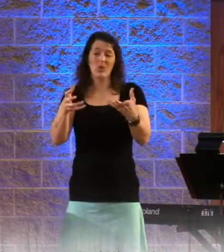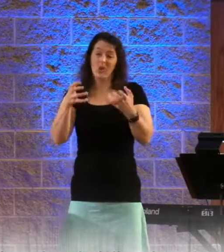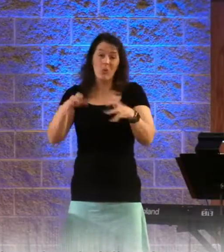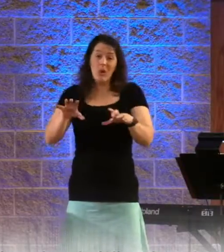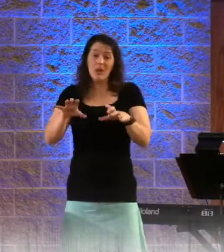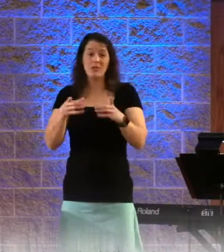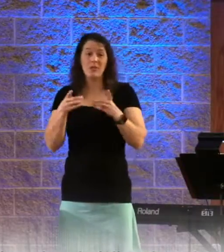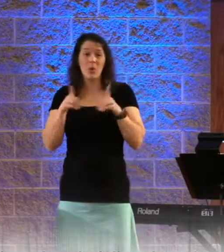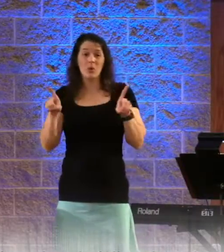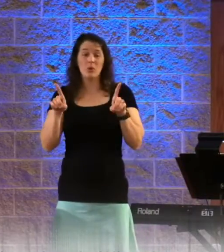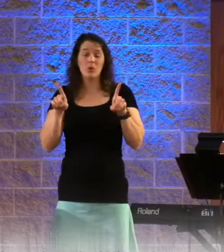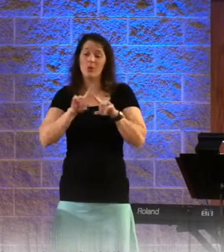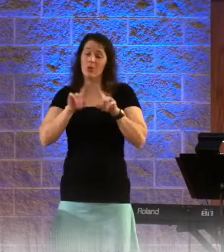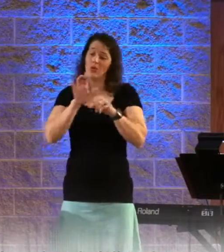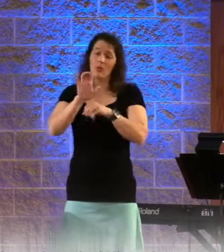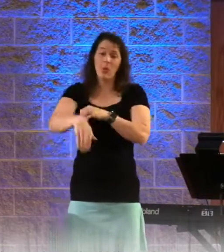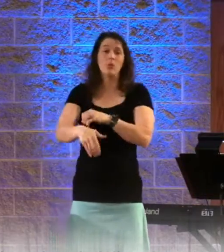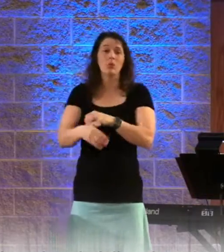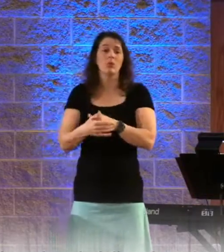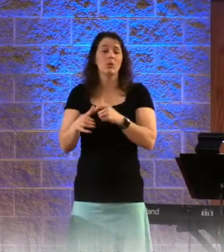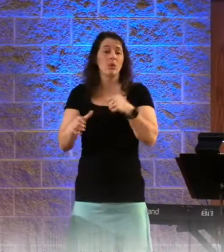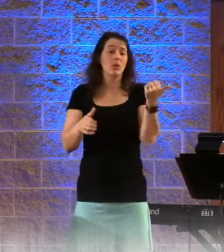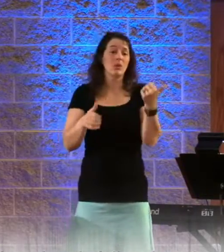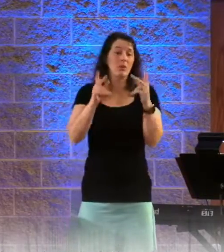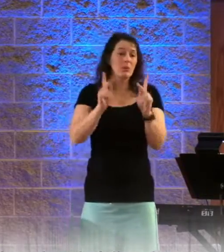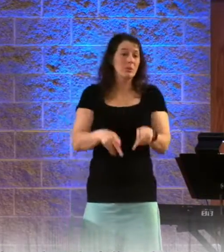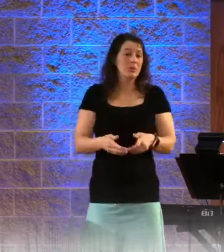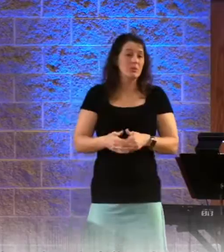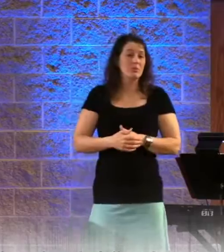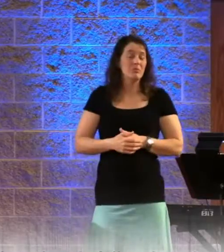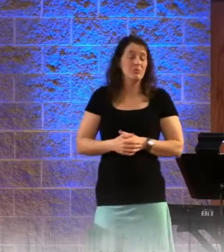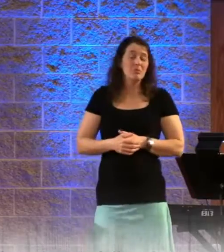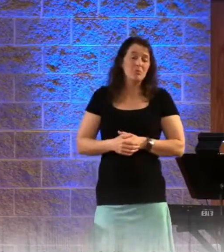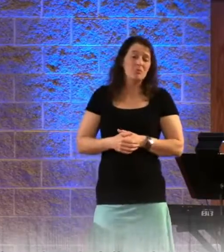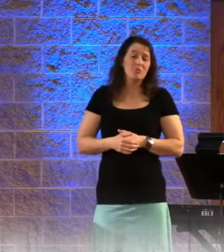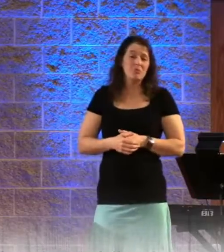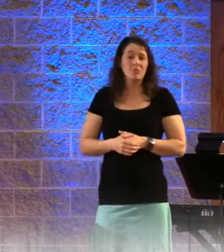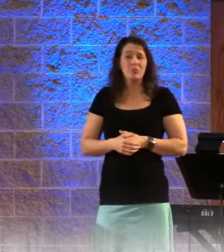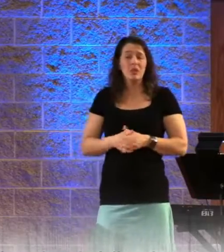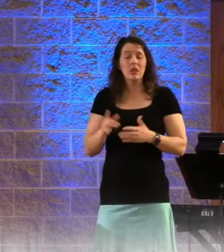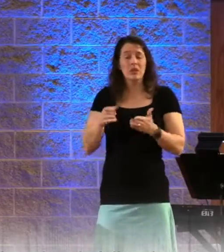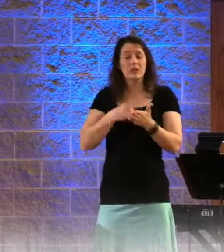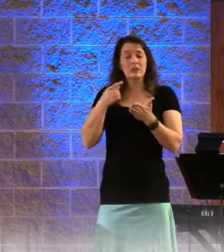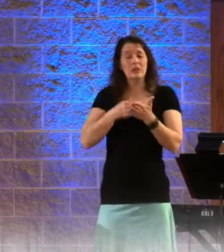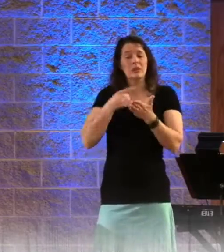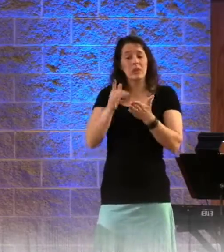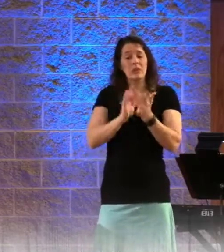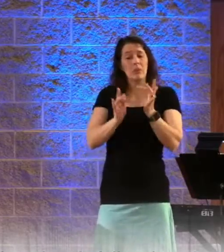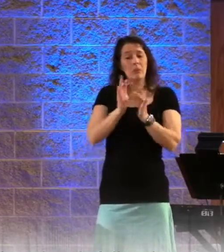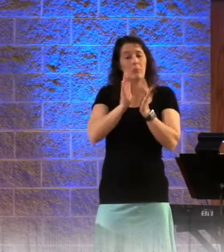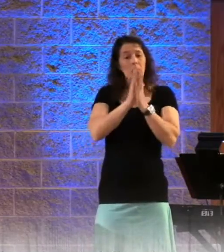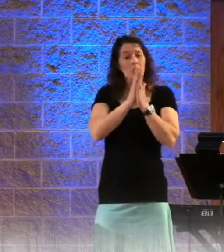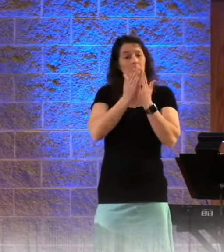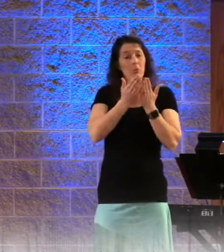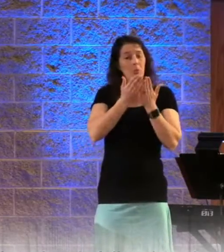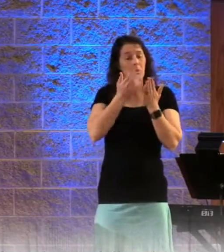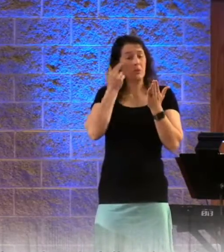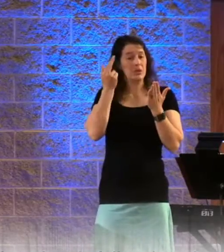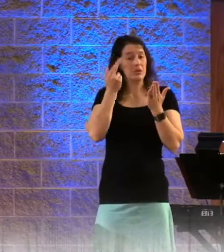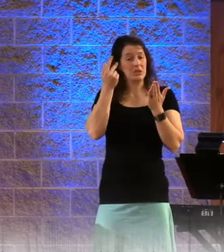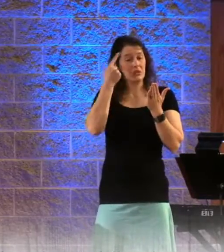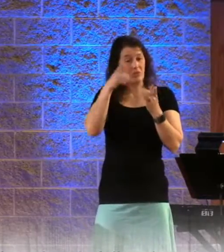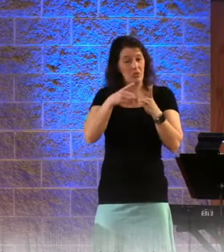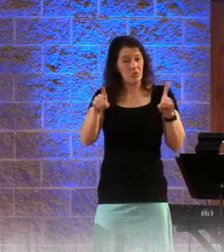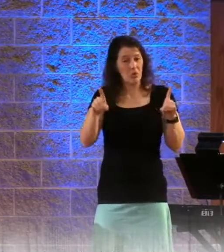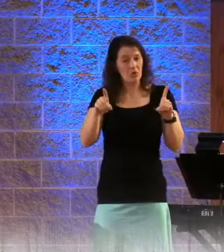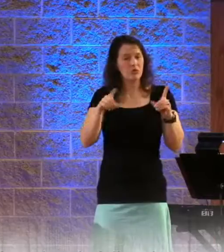be divorced, but it was imposed upon them by their ex-spouse. Sometimes there are biblical reasons for divorce, some of the